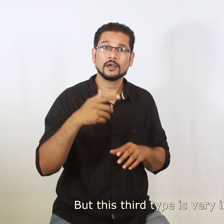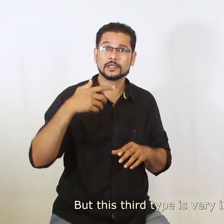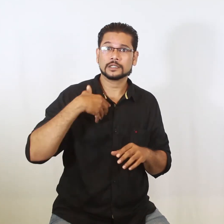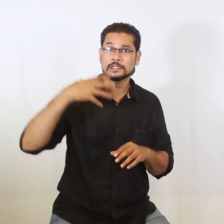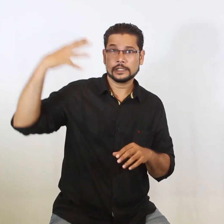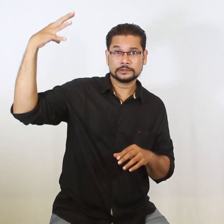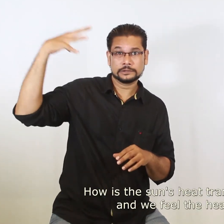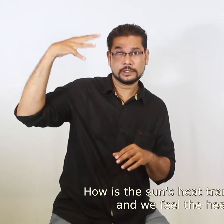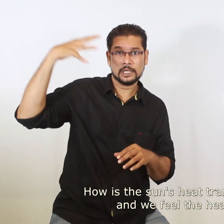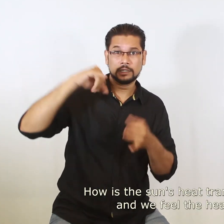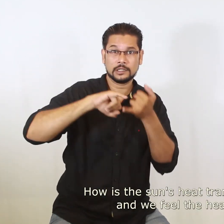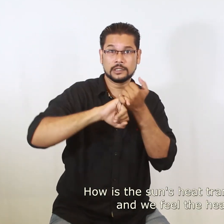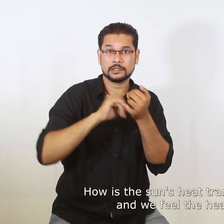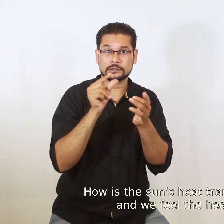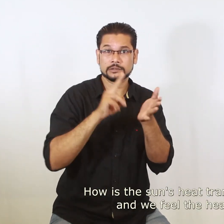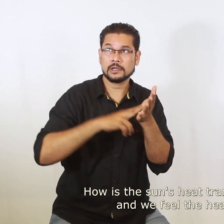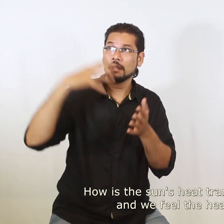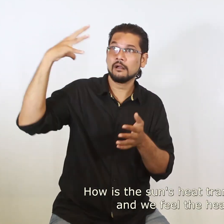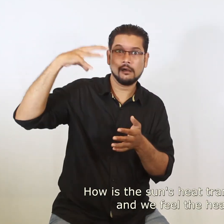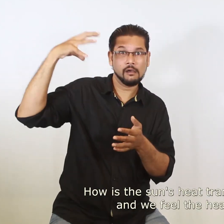How is the sun's heat transferred and we feel the heat?